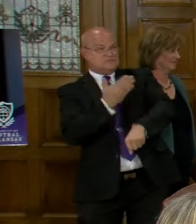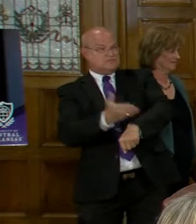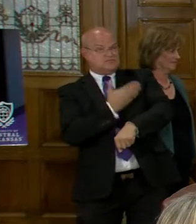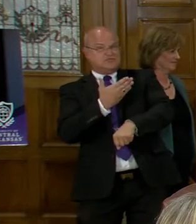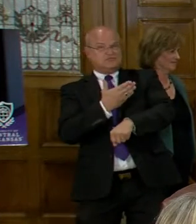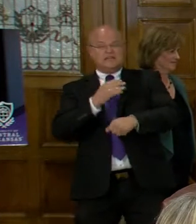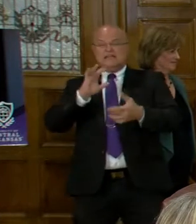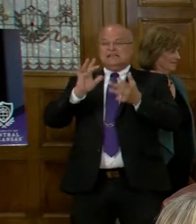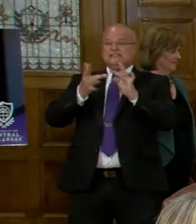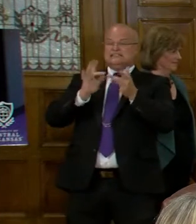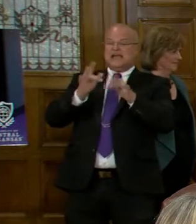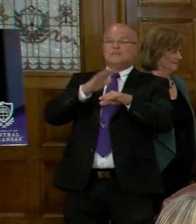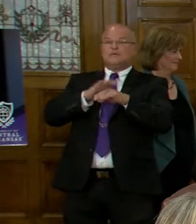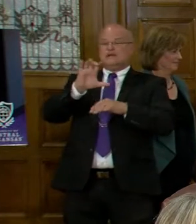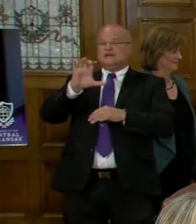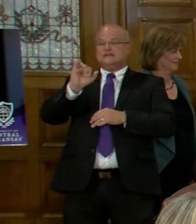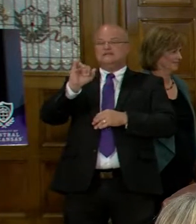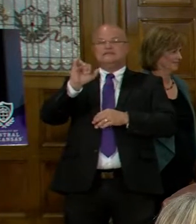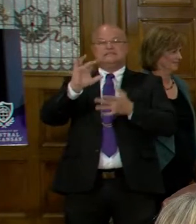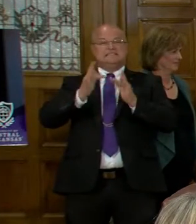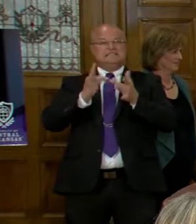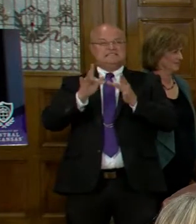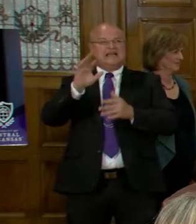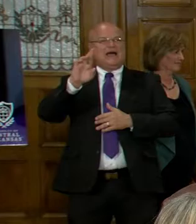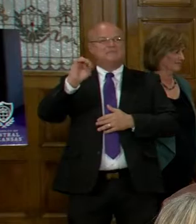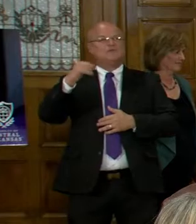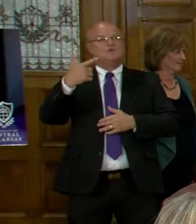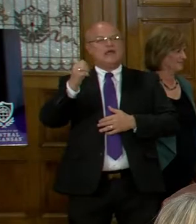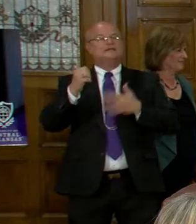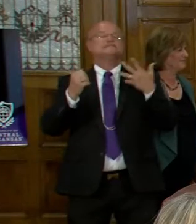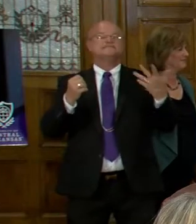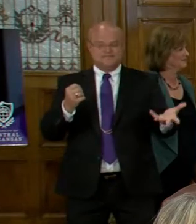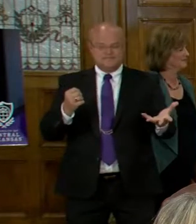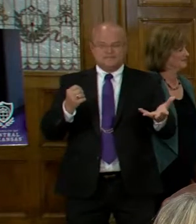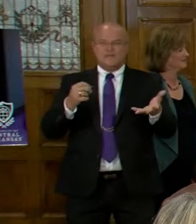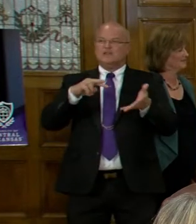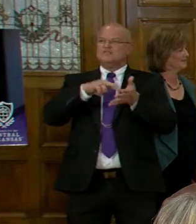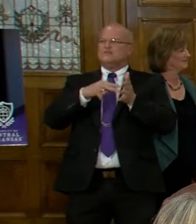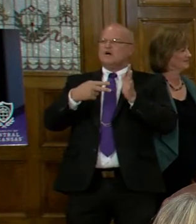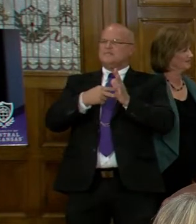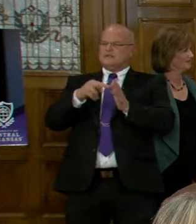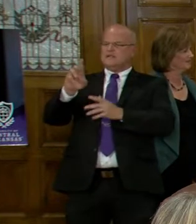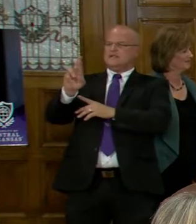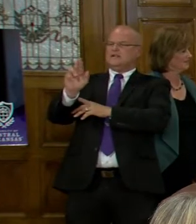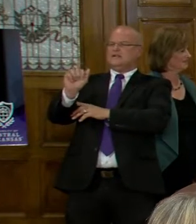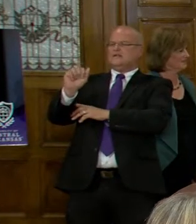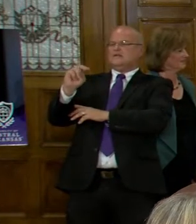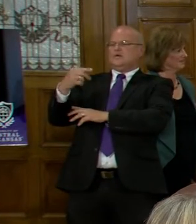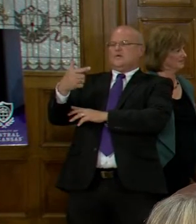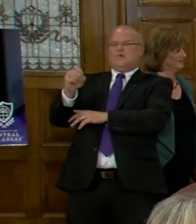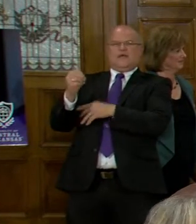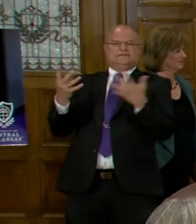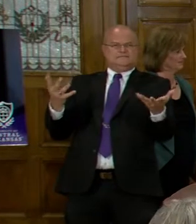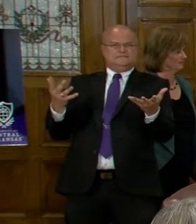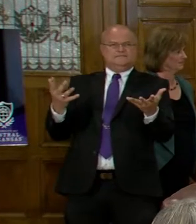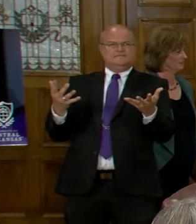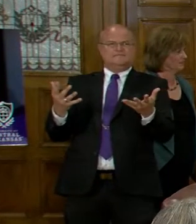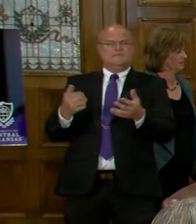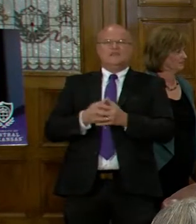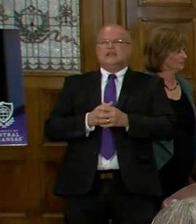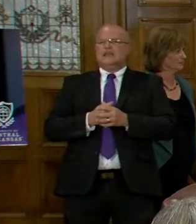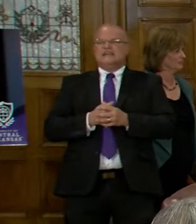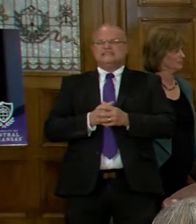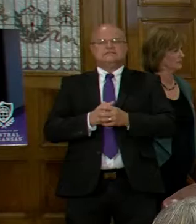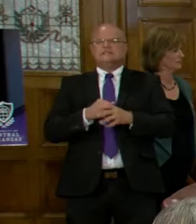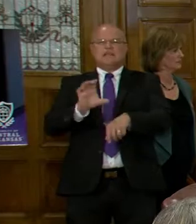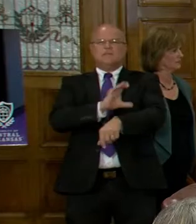your cyber skills on a cyber range. So what is exactly a range? At the simplest level, it's a couple of racks